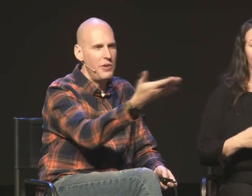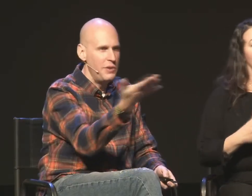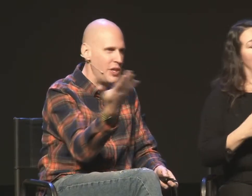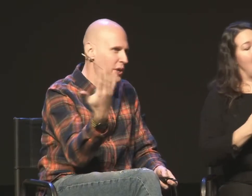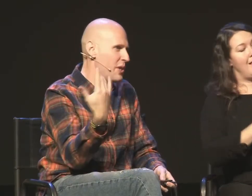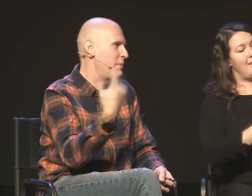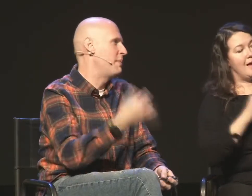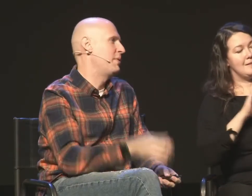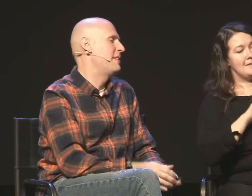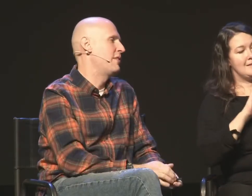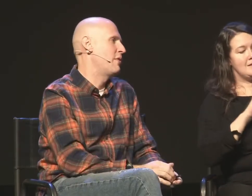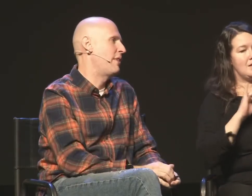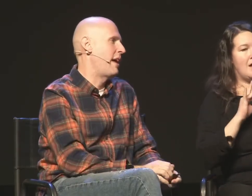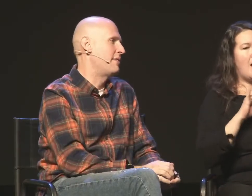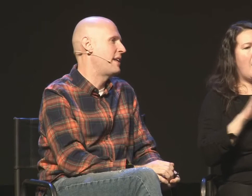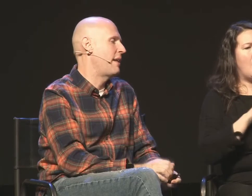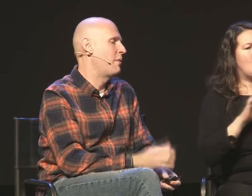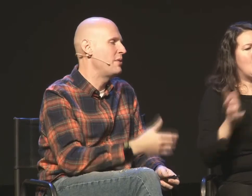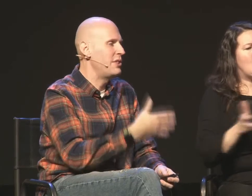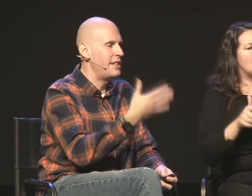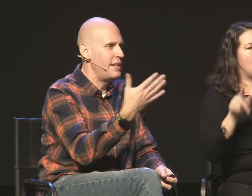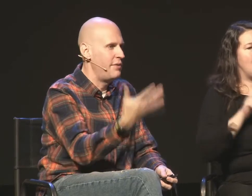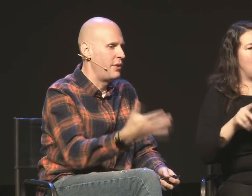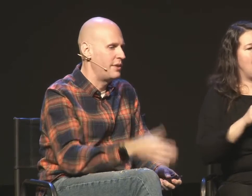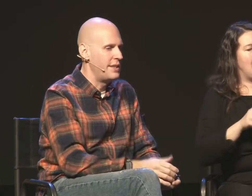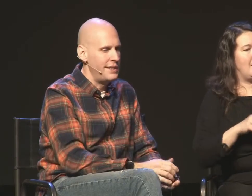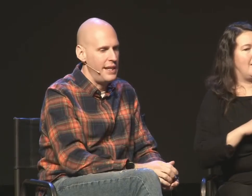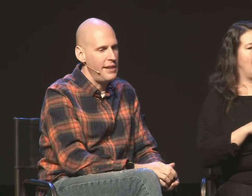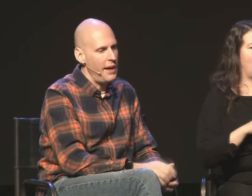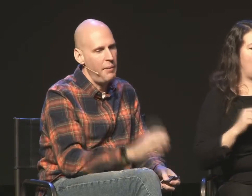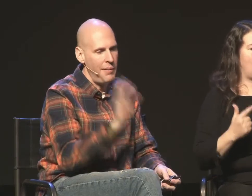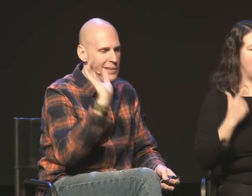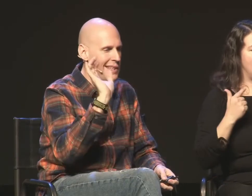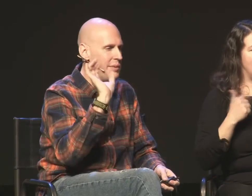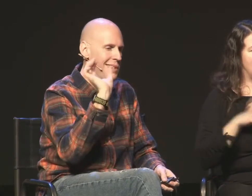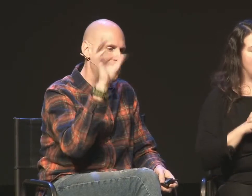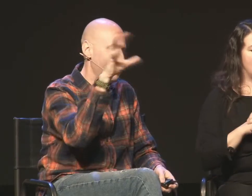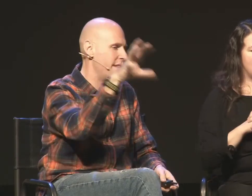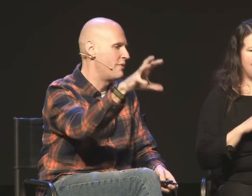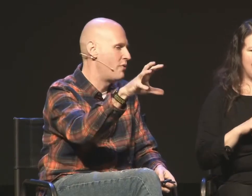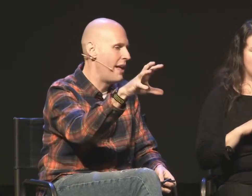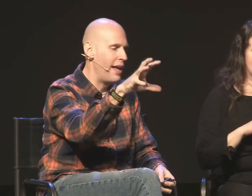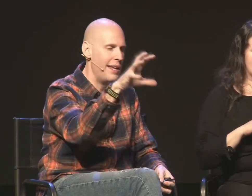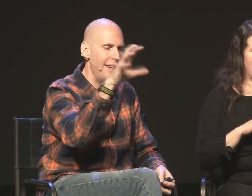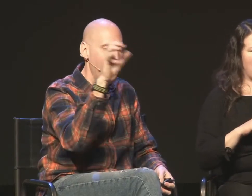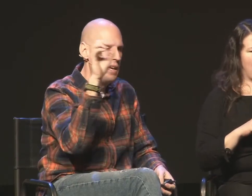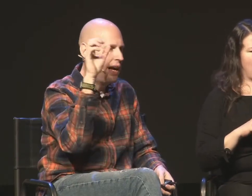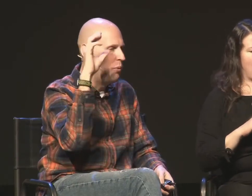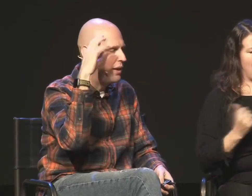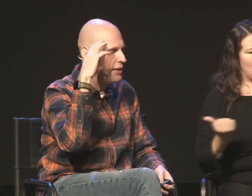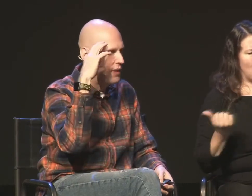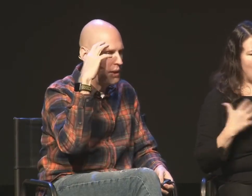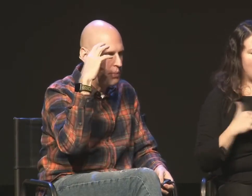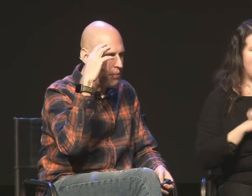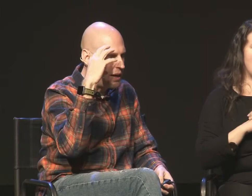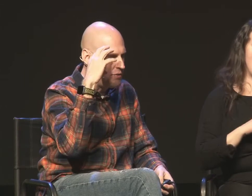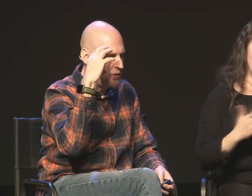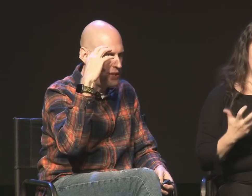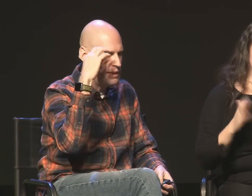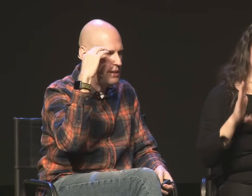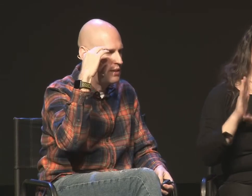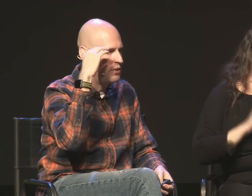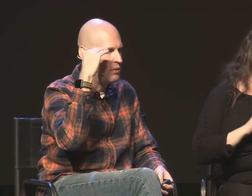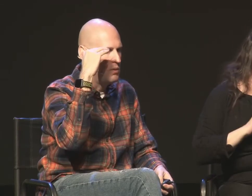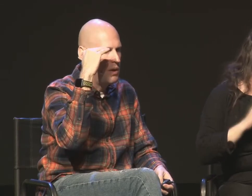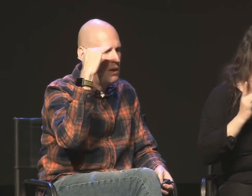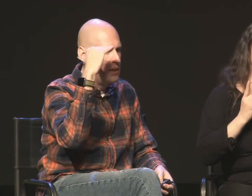you encourage people in their own lives? What would you say to folks that say, I'm dealing with this sense of dread. I want to develop a